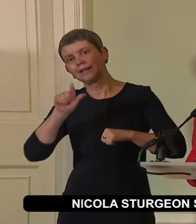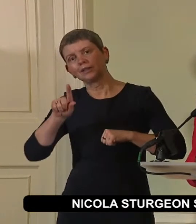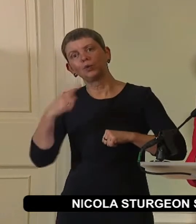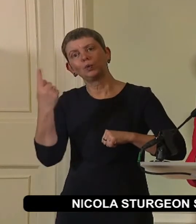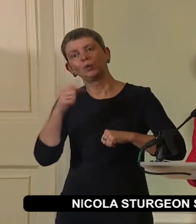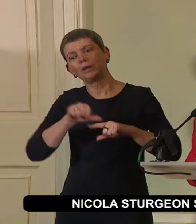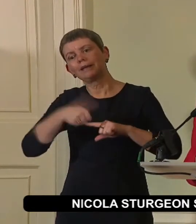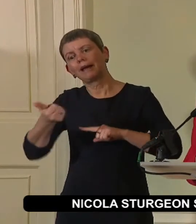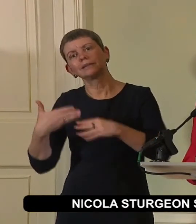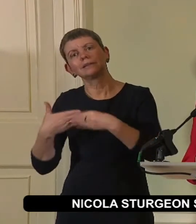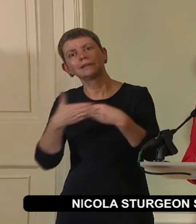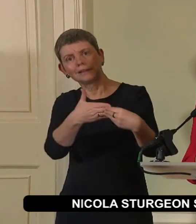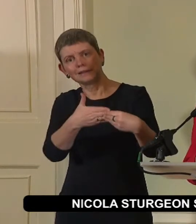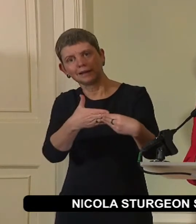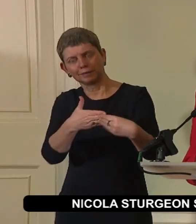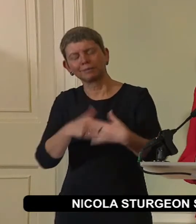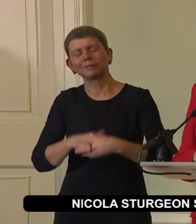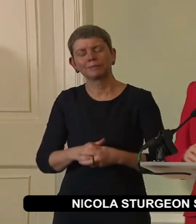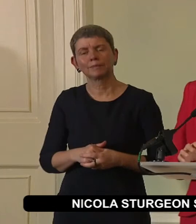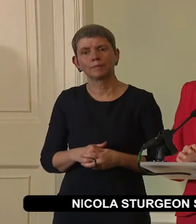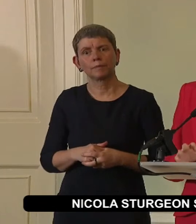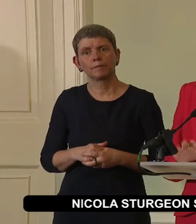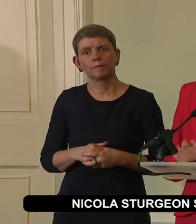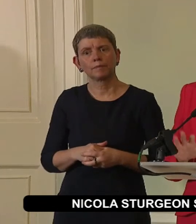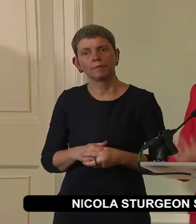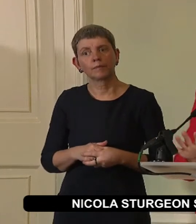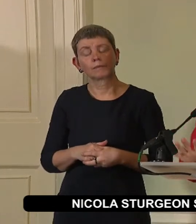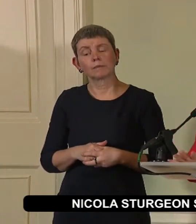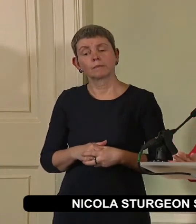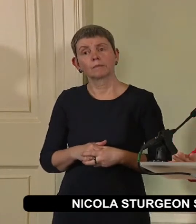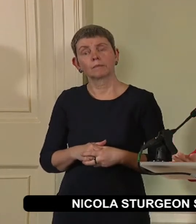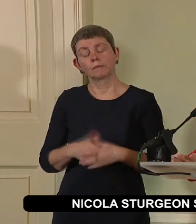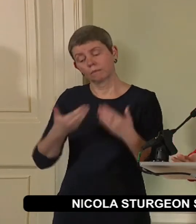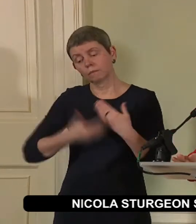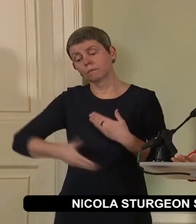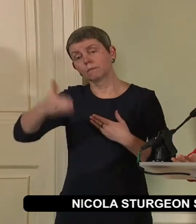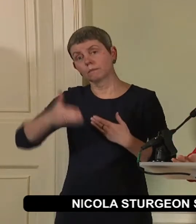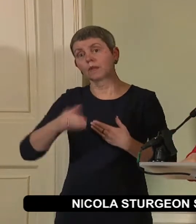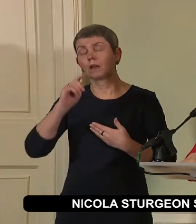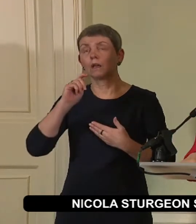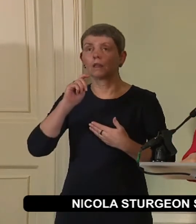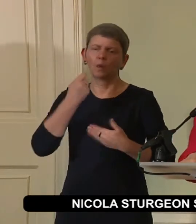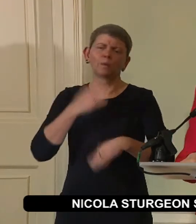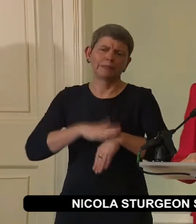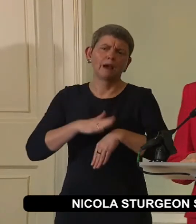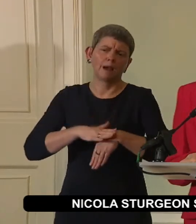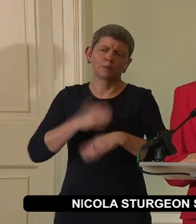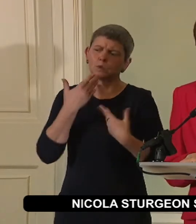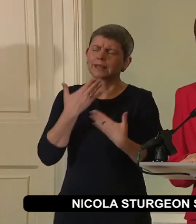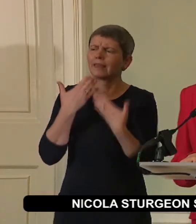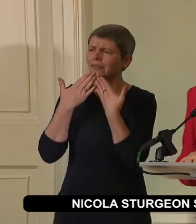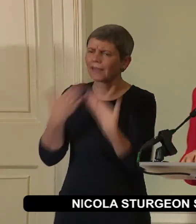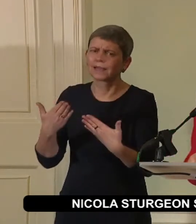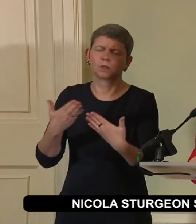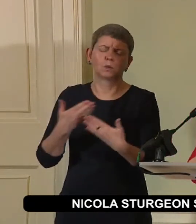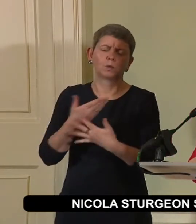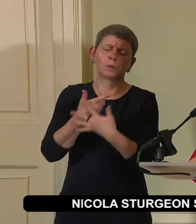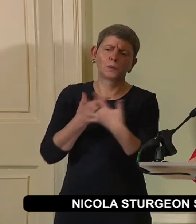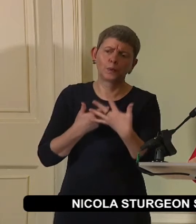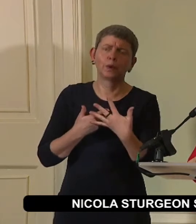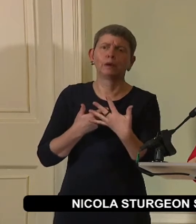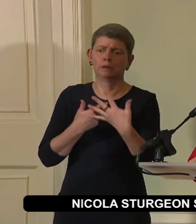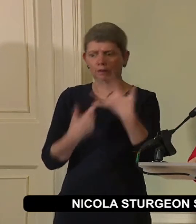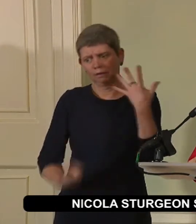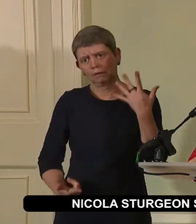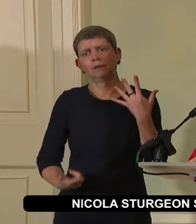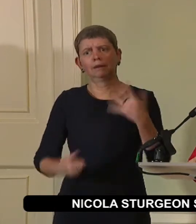baton. There will also be time in the days to come for me to say thank you to a very, very